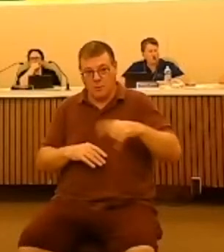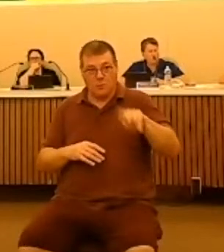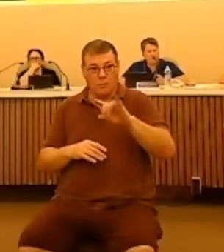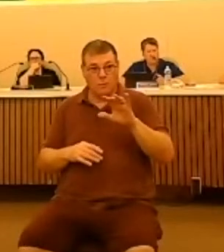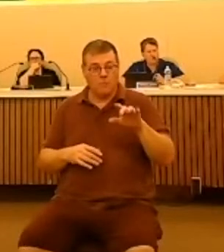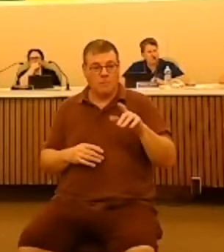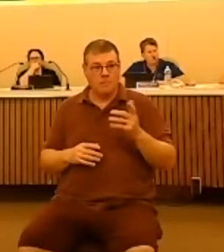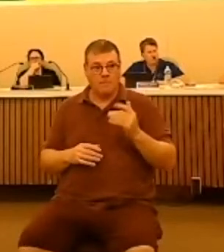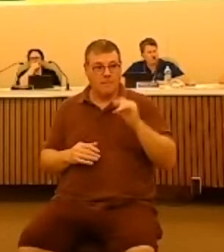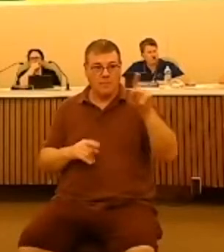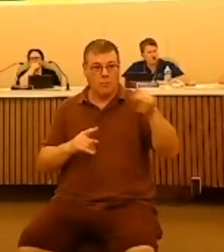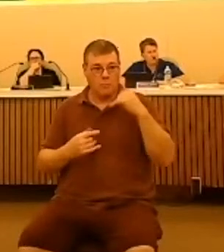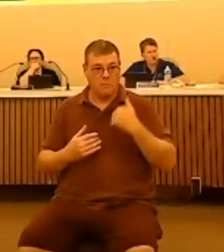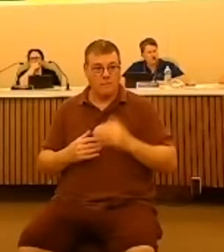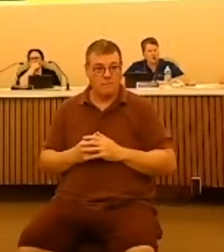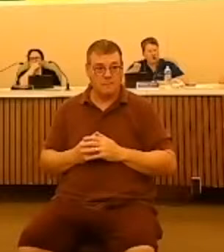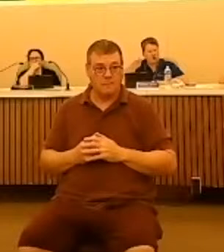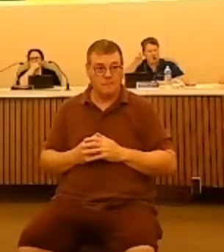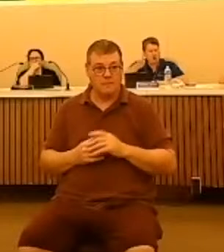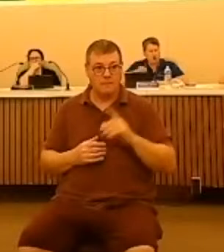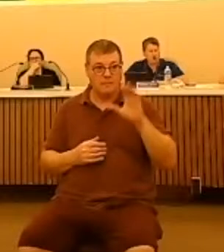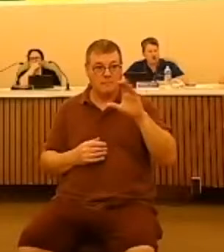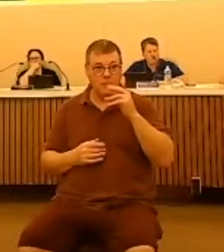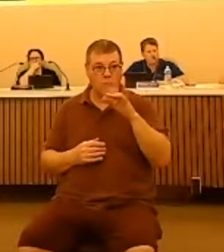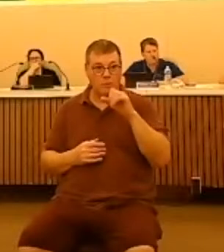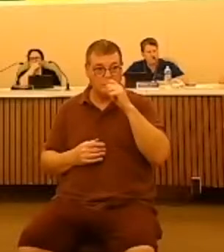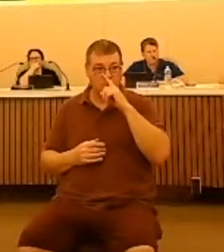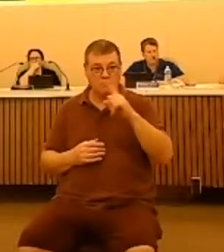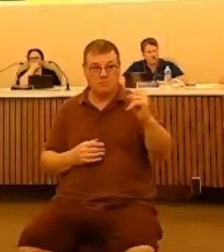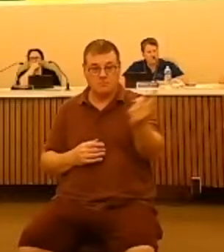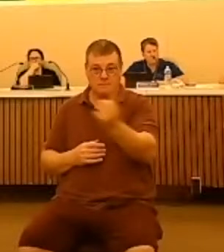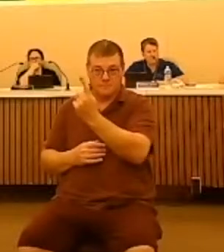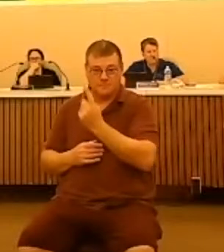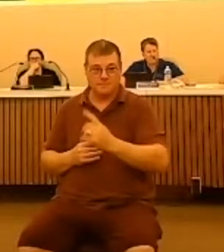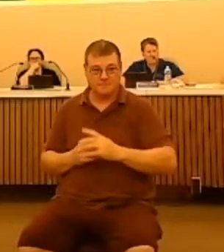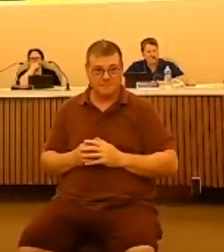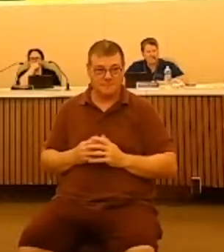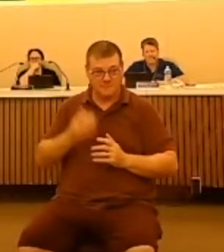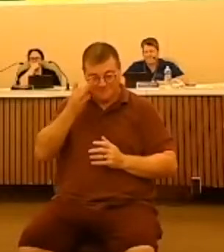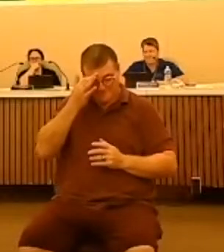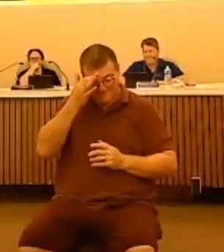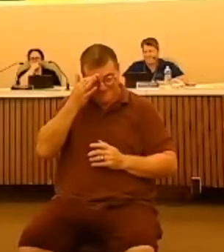Or would it be you? I don't know. Chris, if you could come to the microphone.